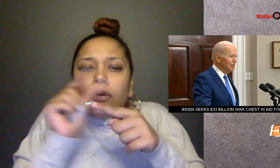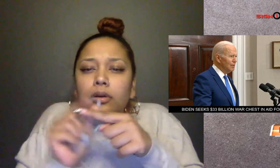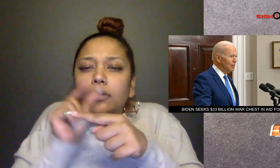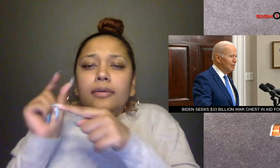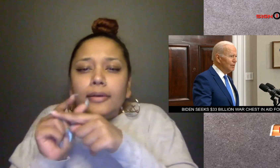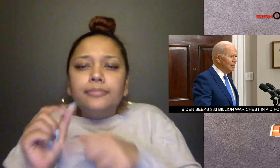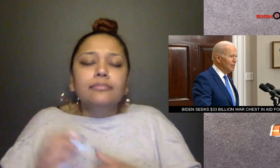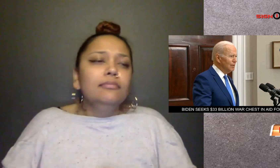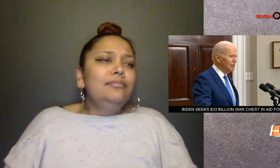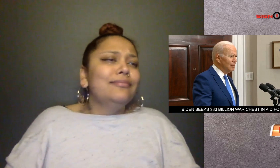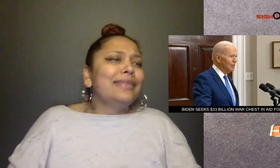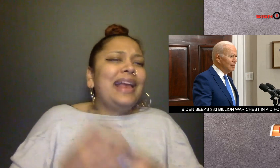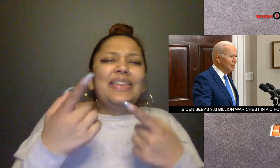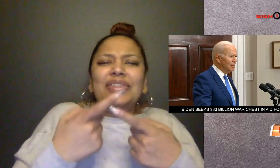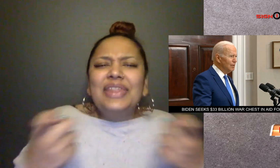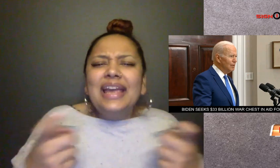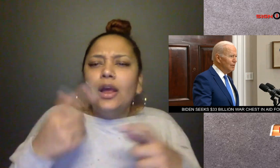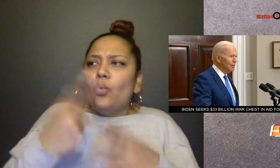and supplies